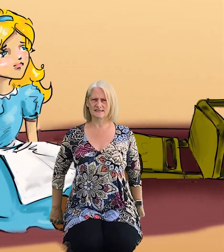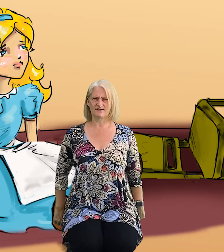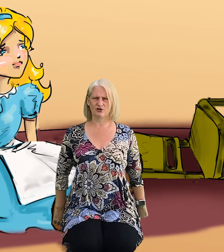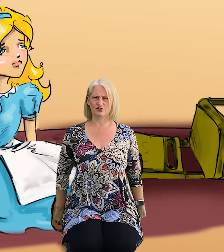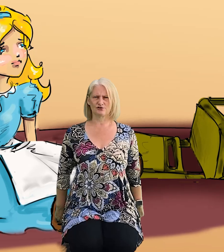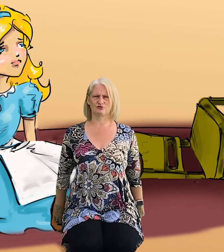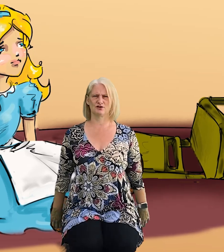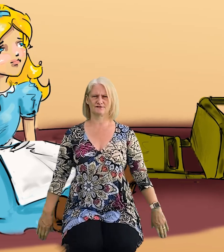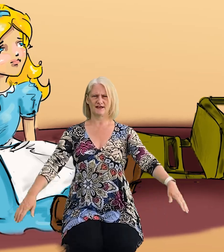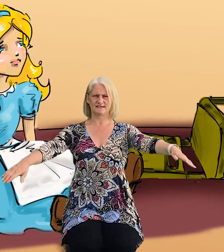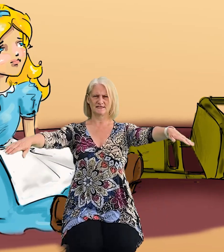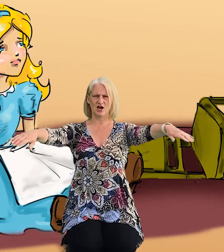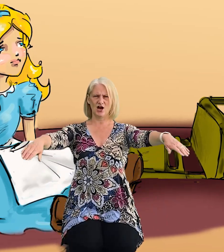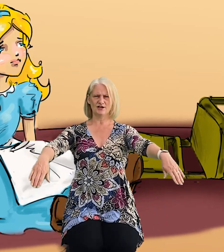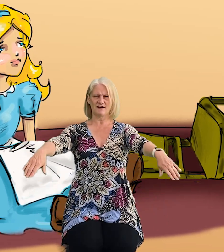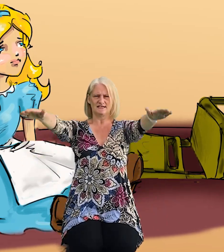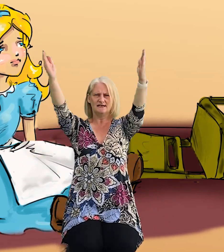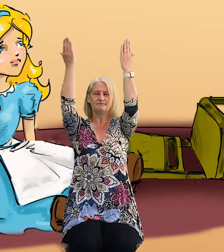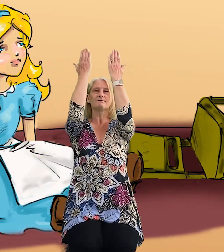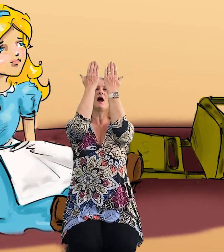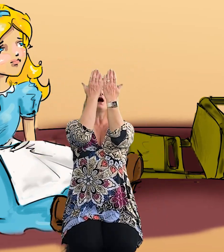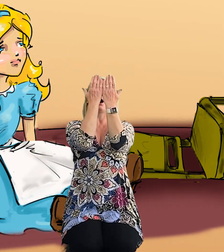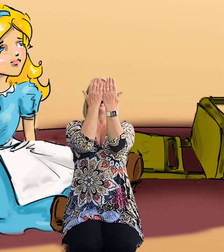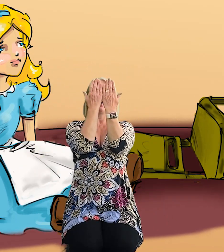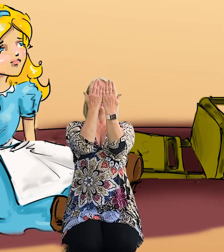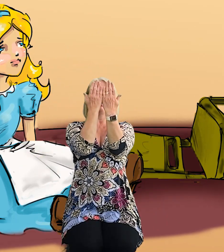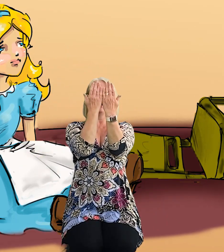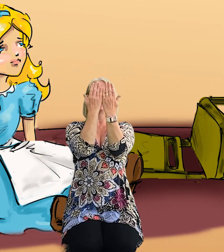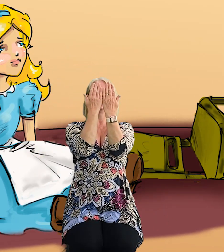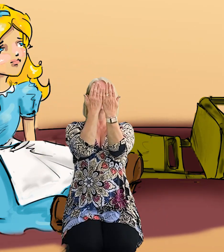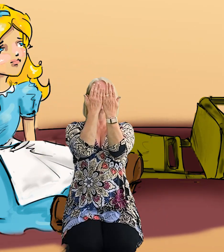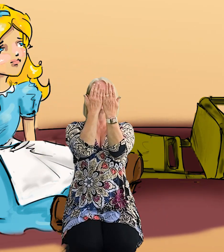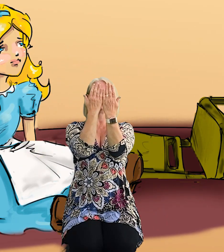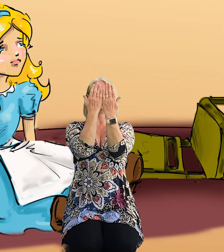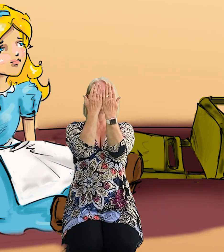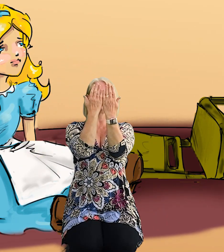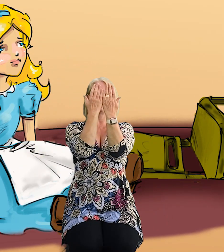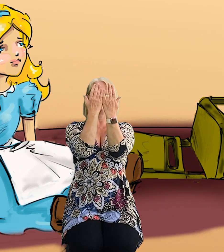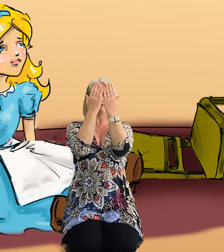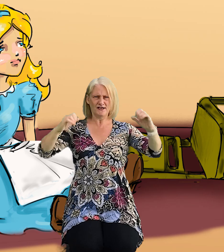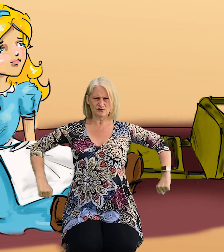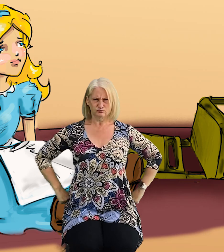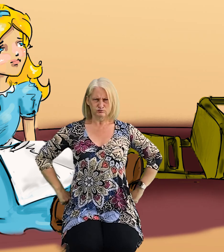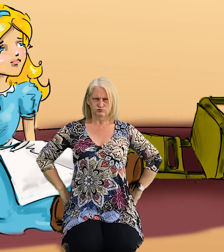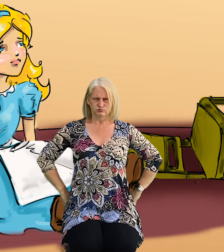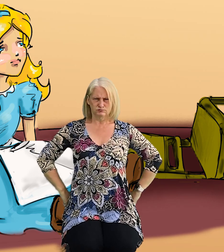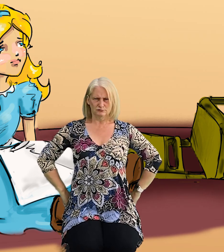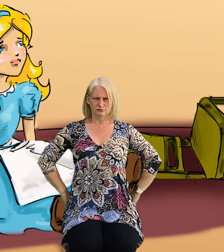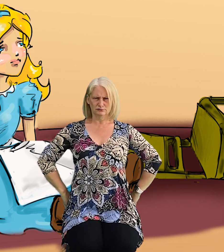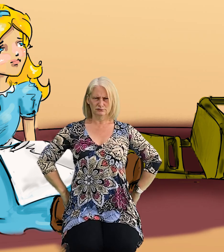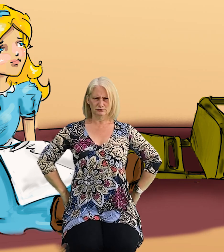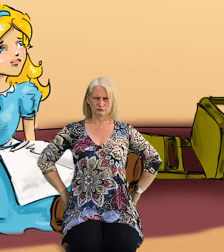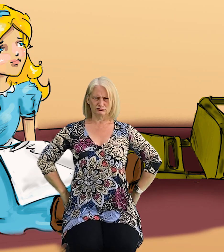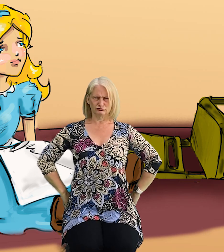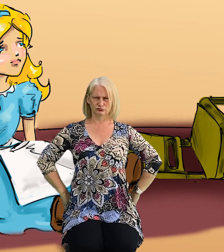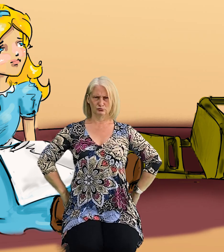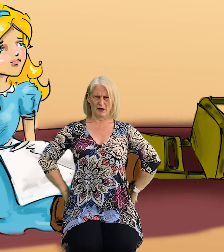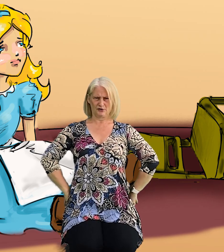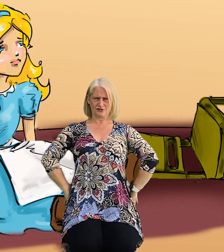let's have a look at those cross faces. Are you ready? One, two, three, face. Ooh, ooh, my goodness,